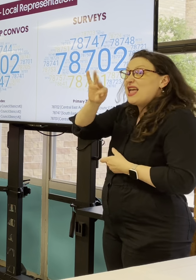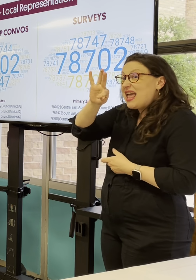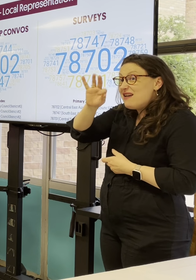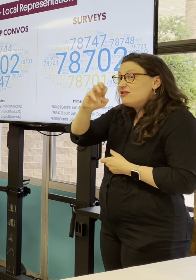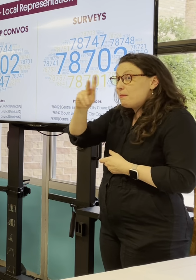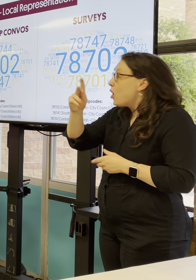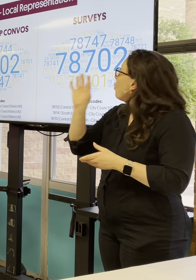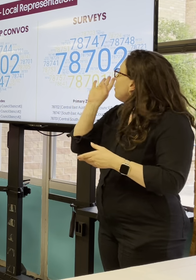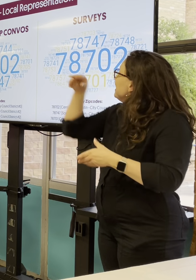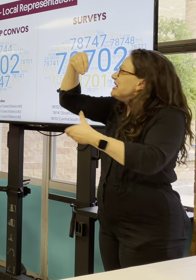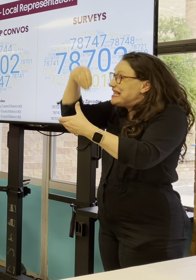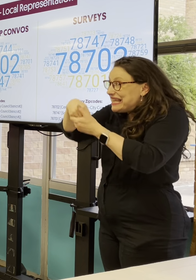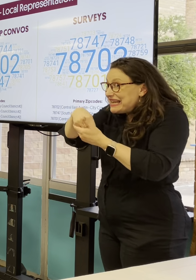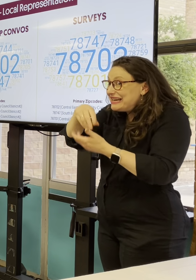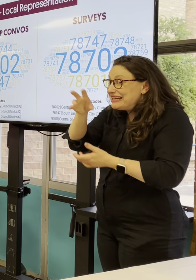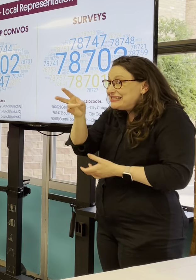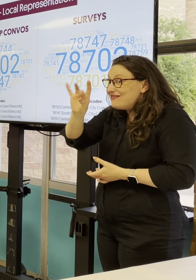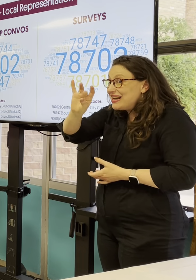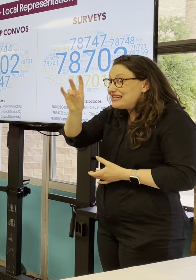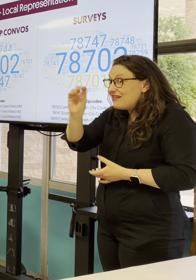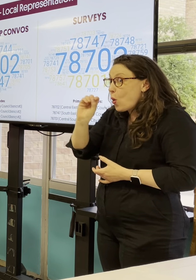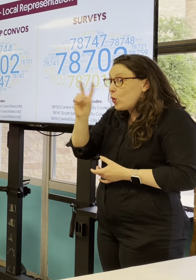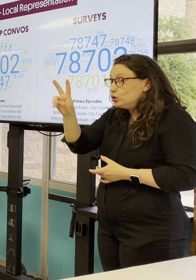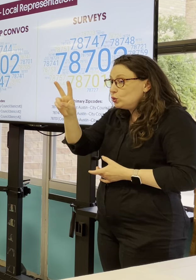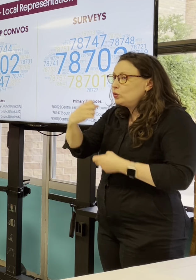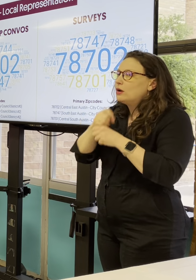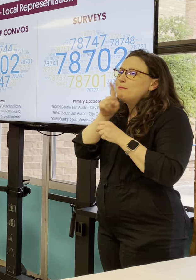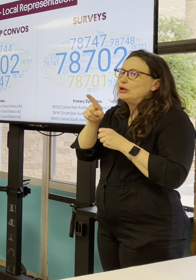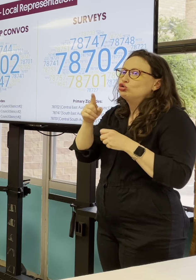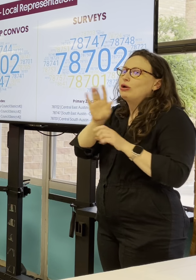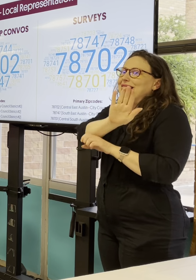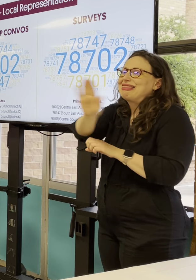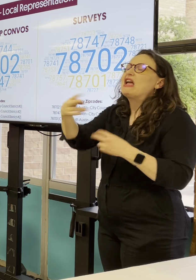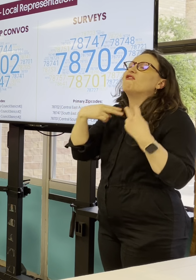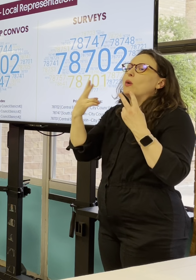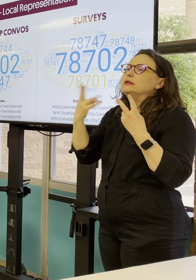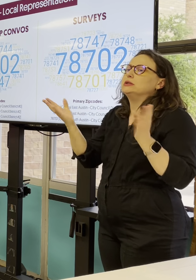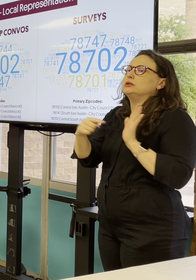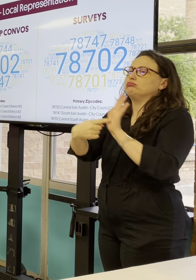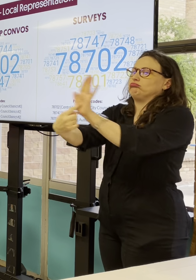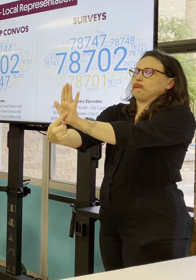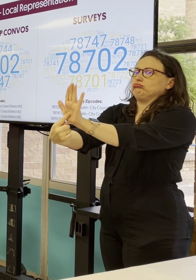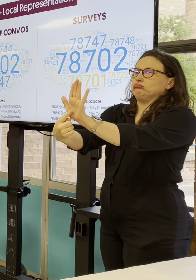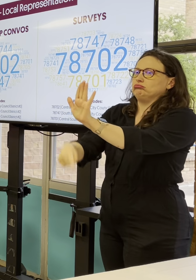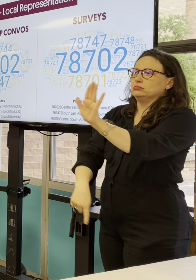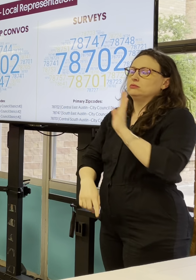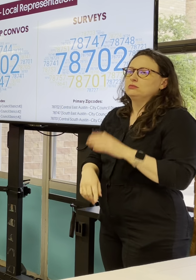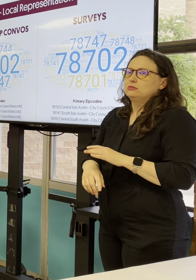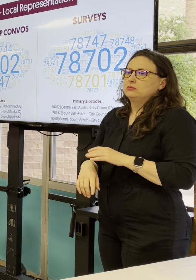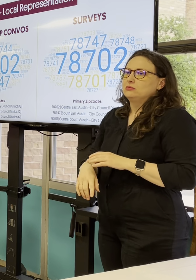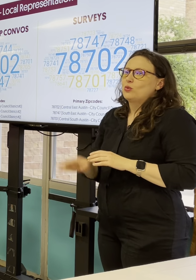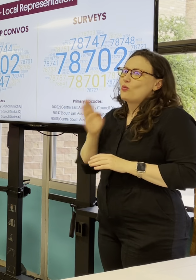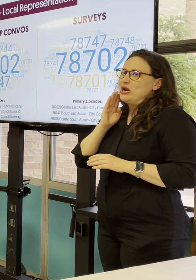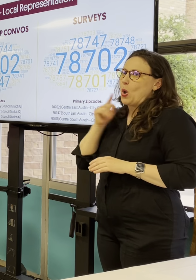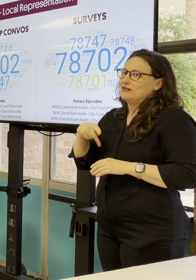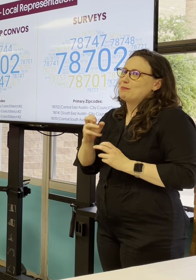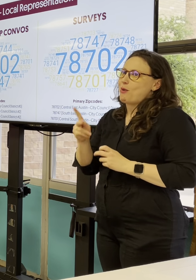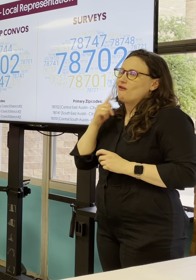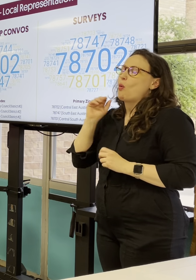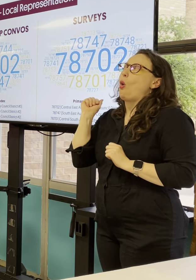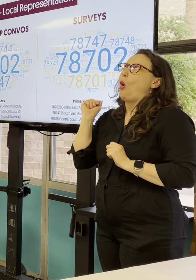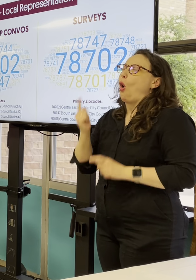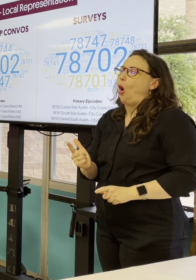in 78702, we want to make sure those voices are most prevalent. But we also know this is a park for all. And so we